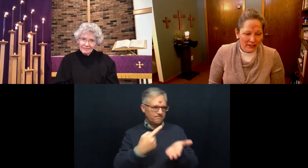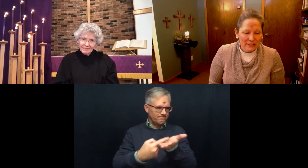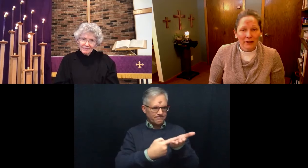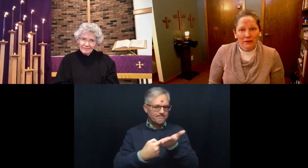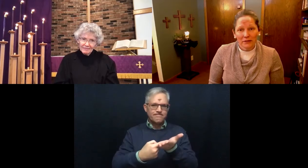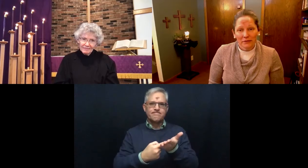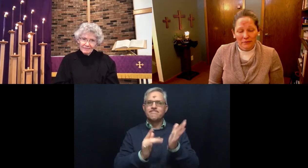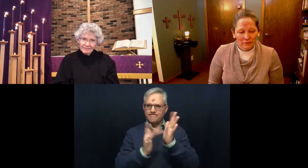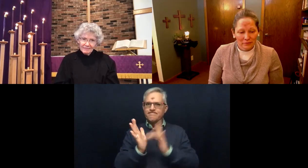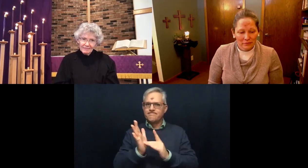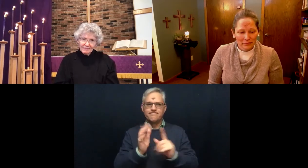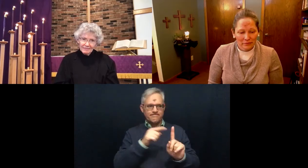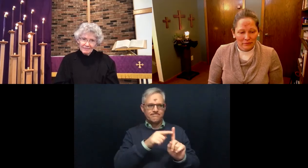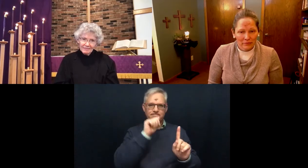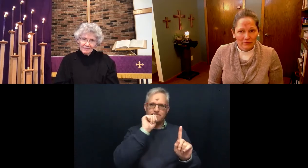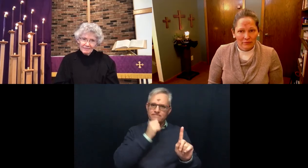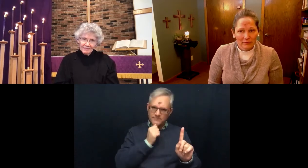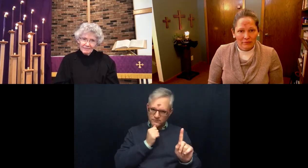and his death.